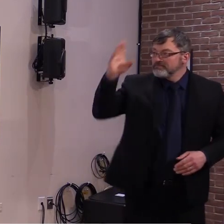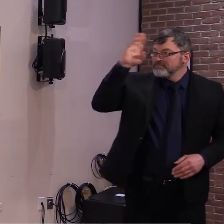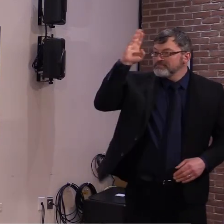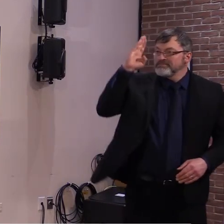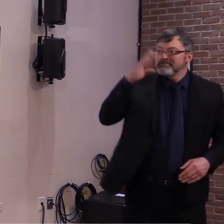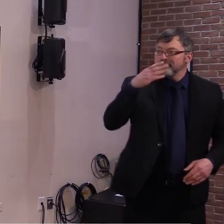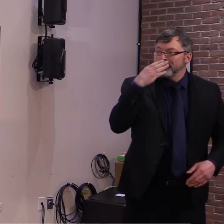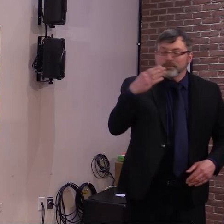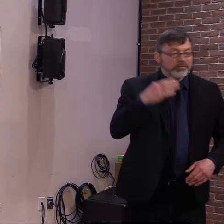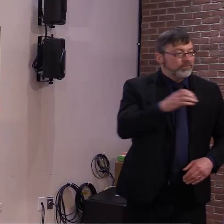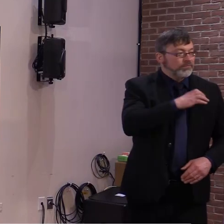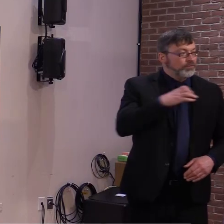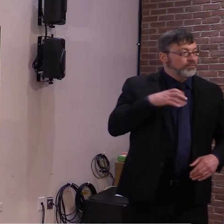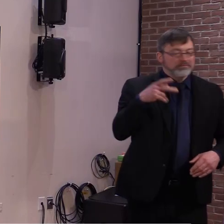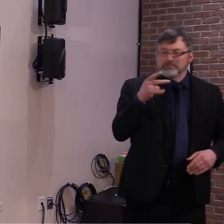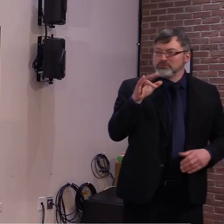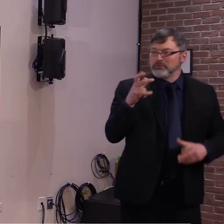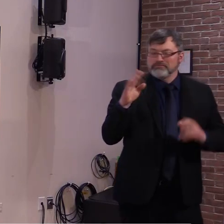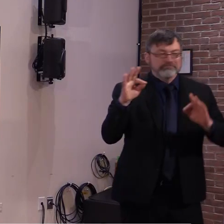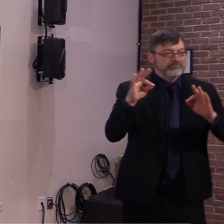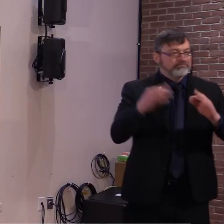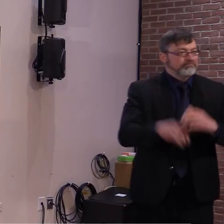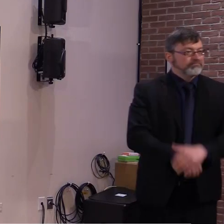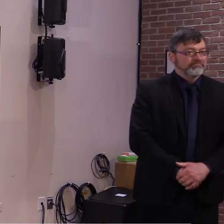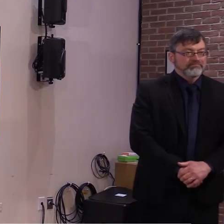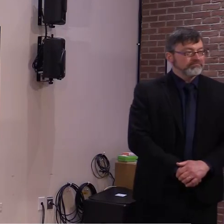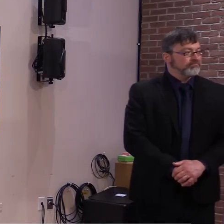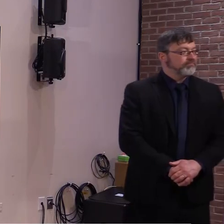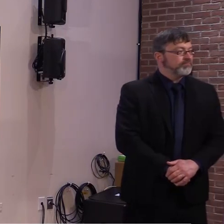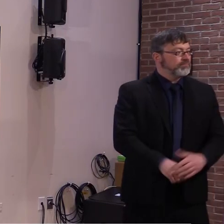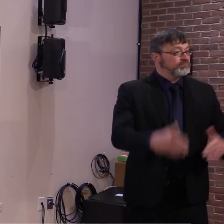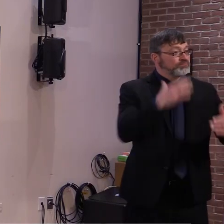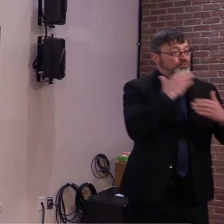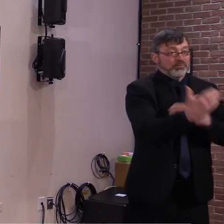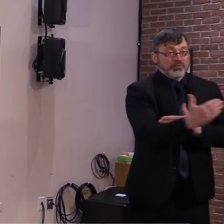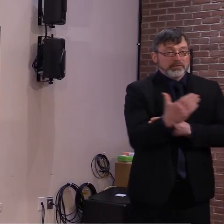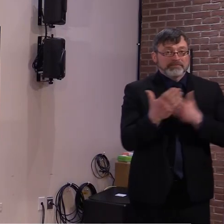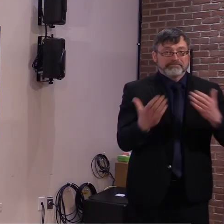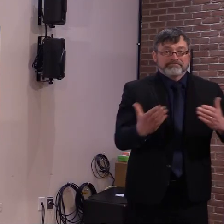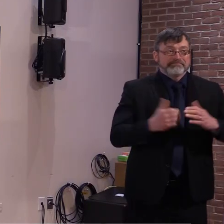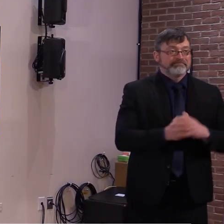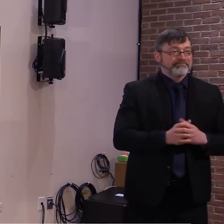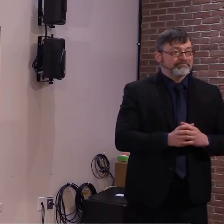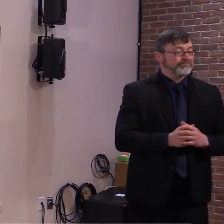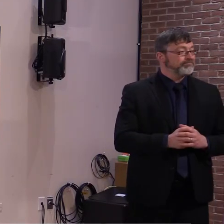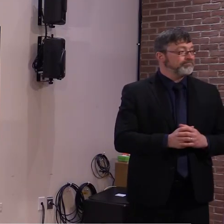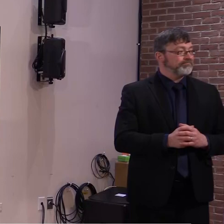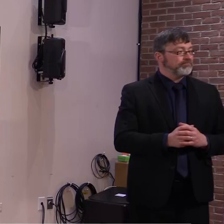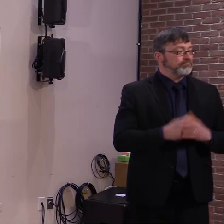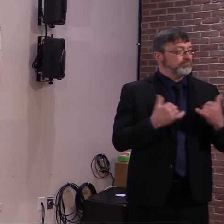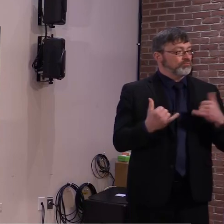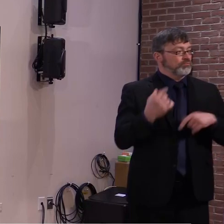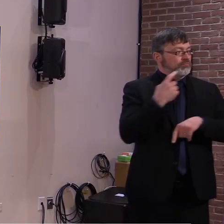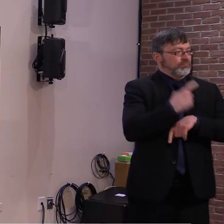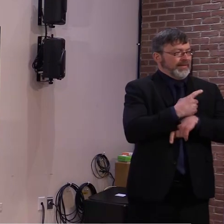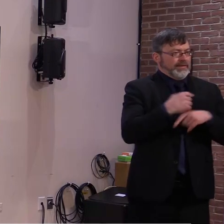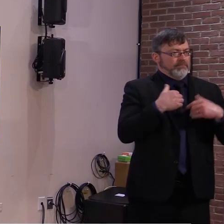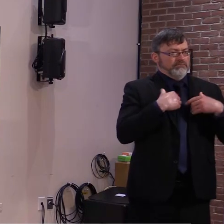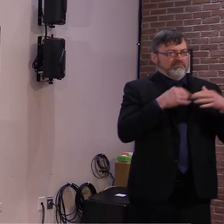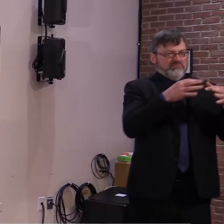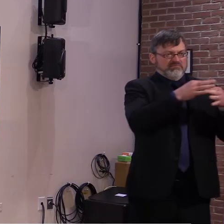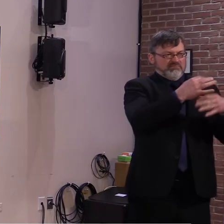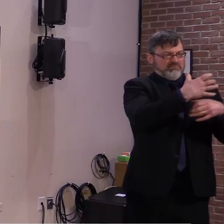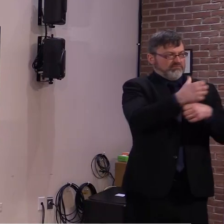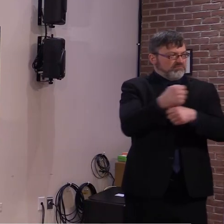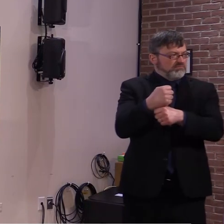Thank you, Commissioner Pichek, and good morning, everyone. Today, I will provide an update of our progress with the vaccination